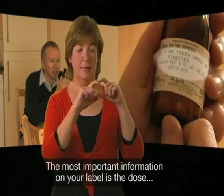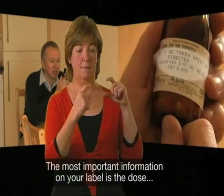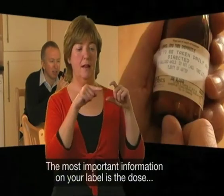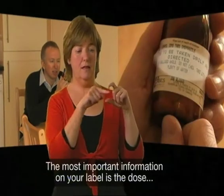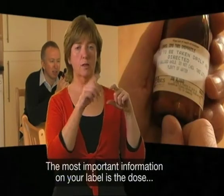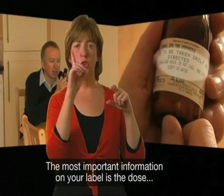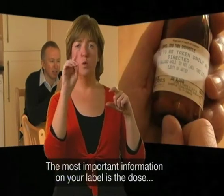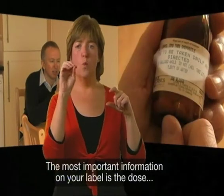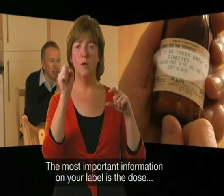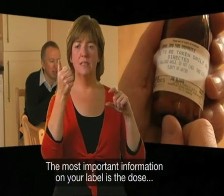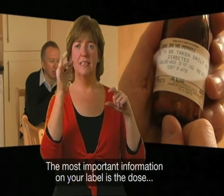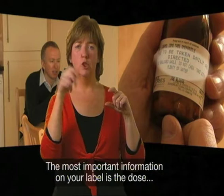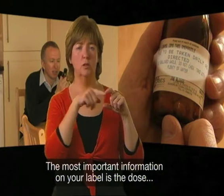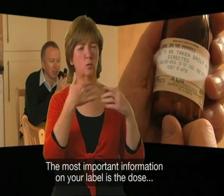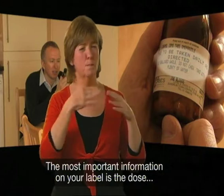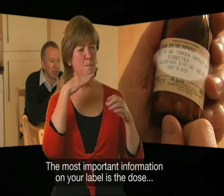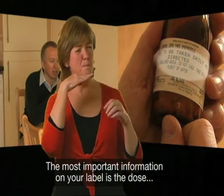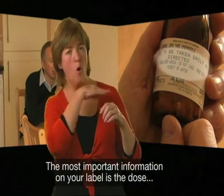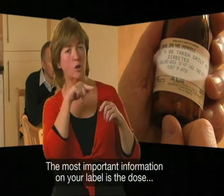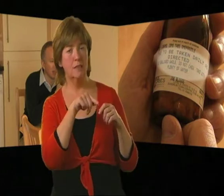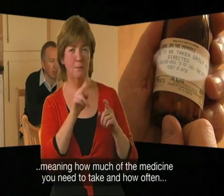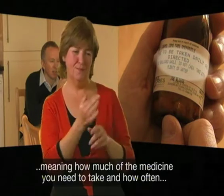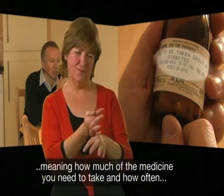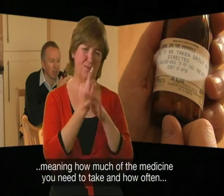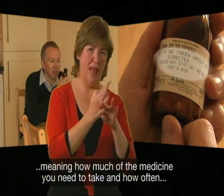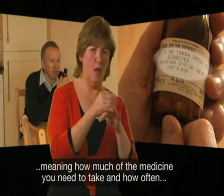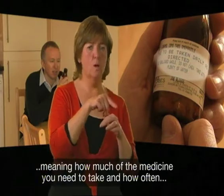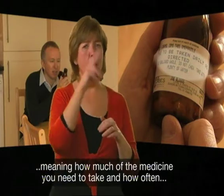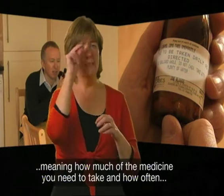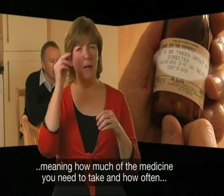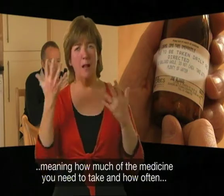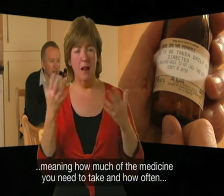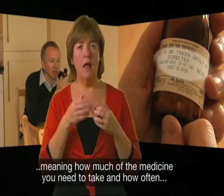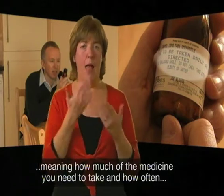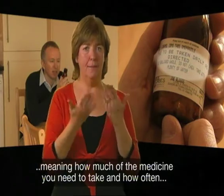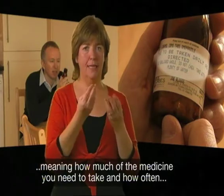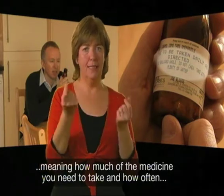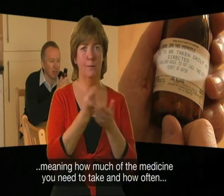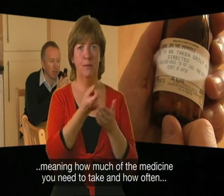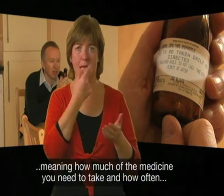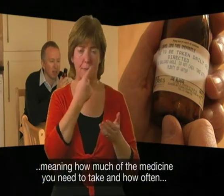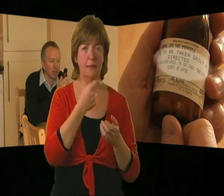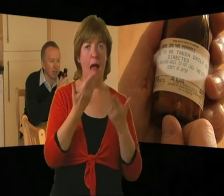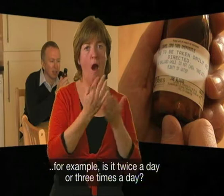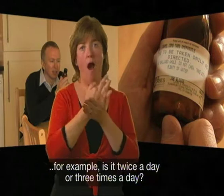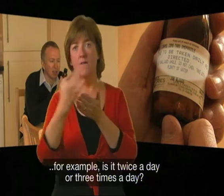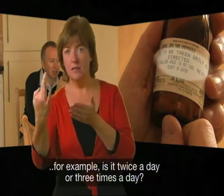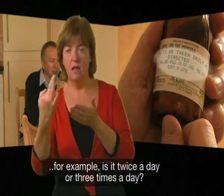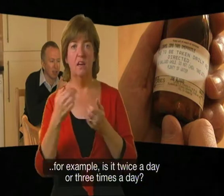The most important information on your label is the dose, meaning how much of the medicine you need to take and how often. For example, is it twice a day or